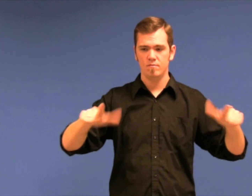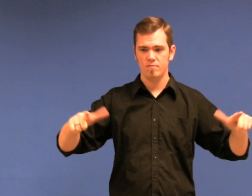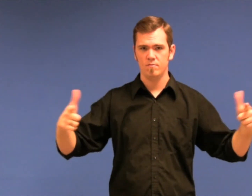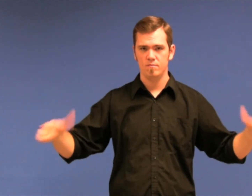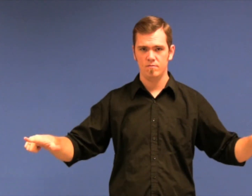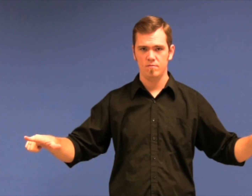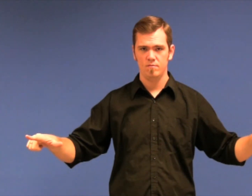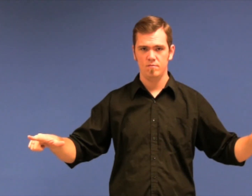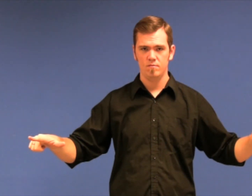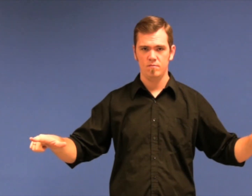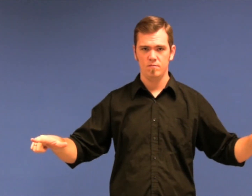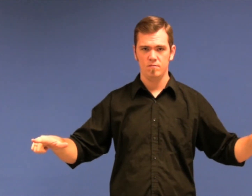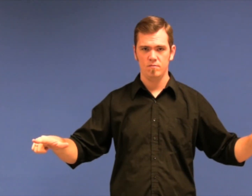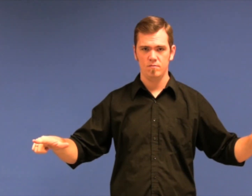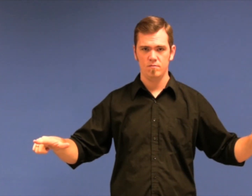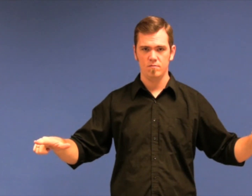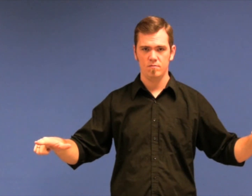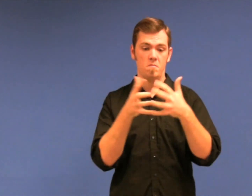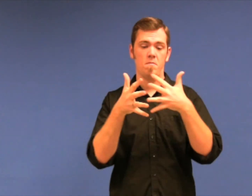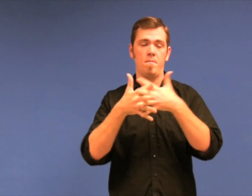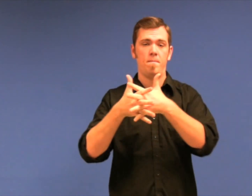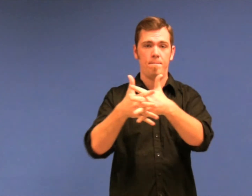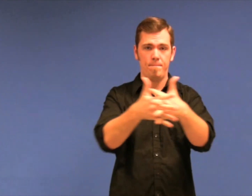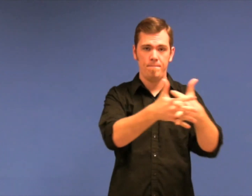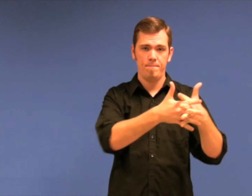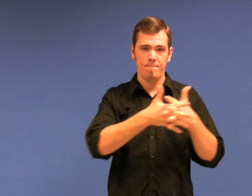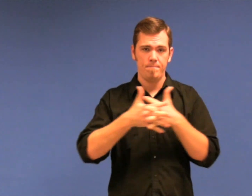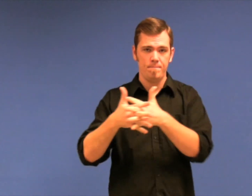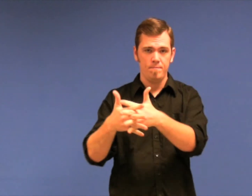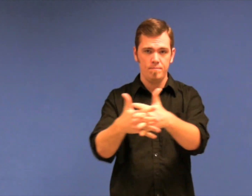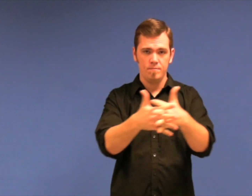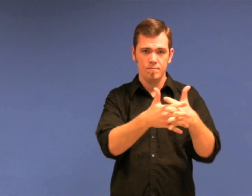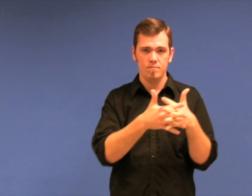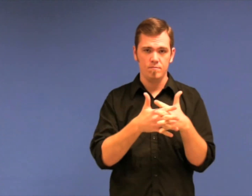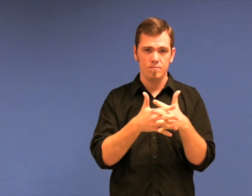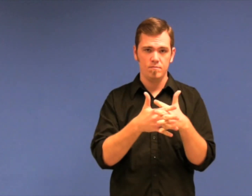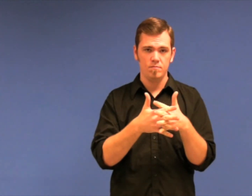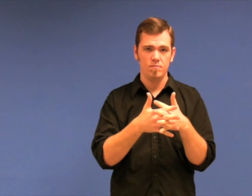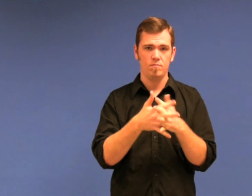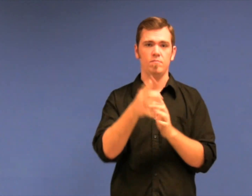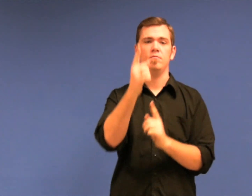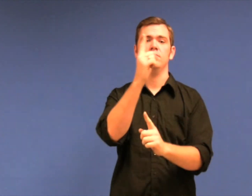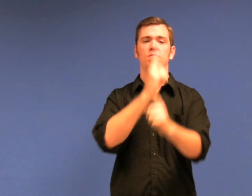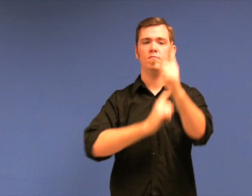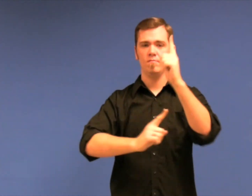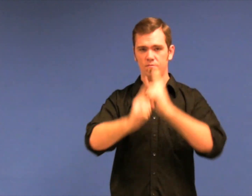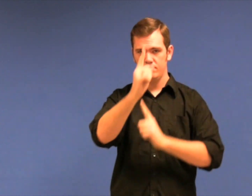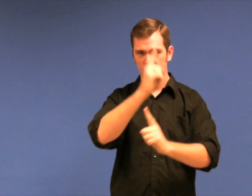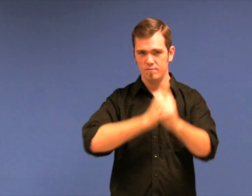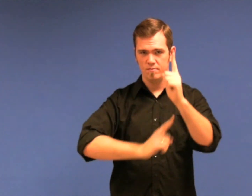Language. That's with L hands. So once again, American, just like all the people coming together. Sign